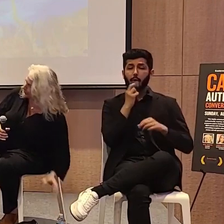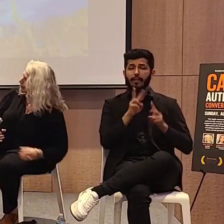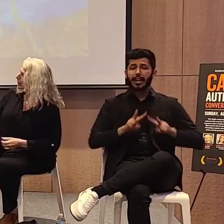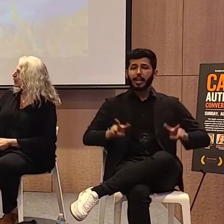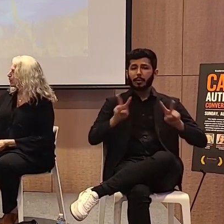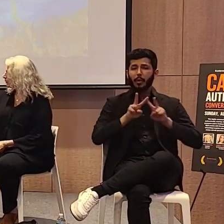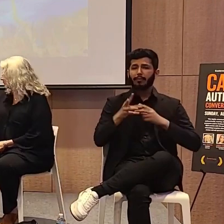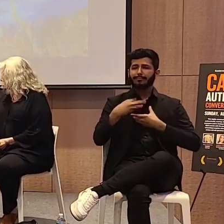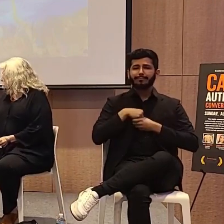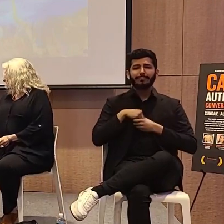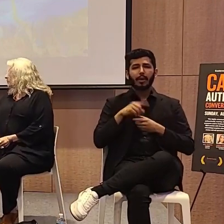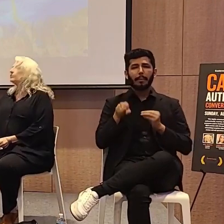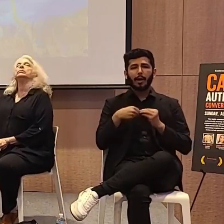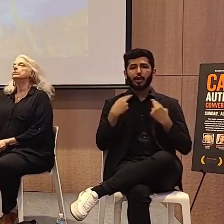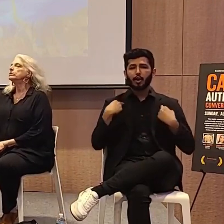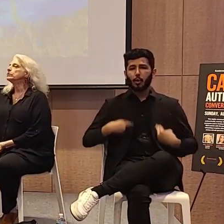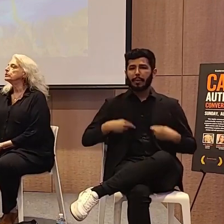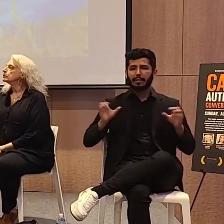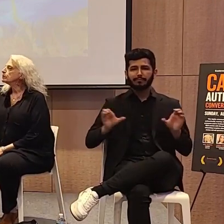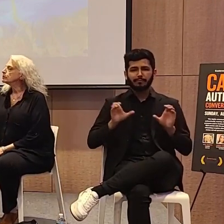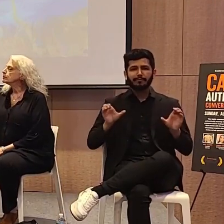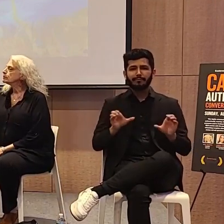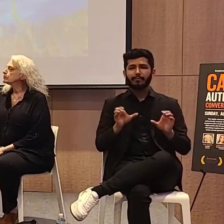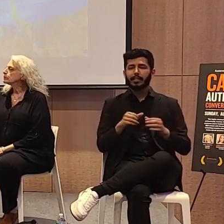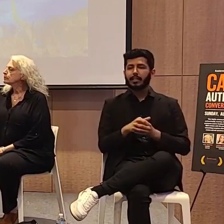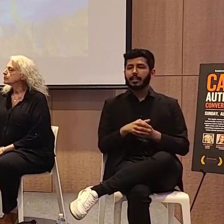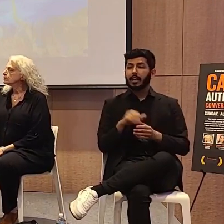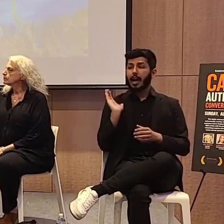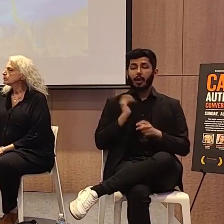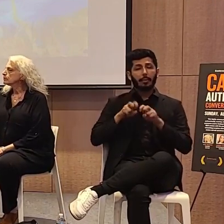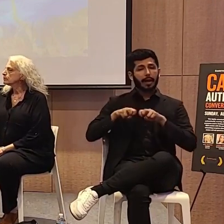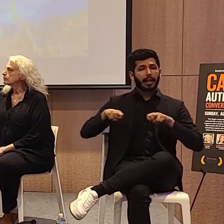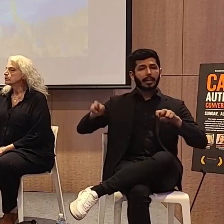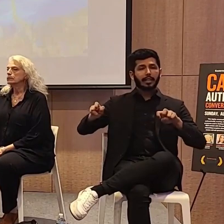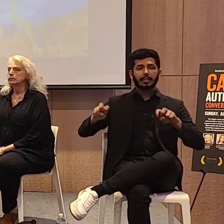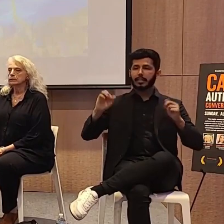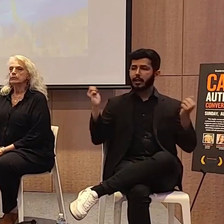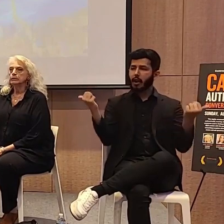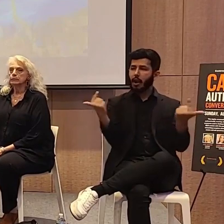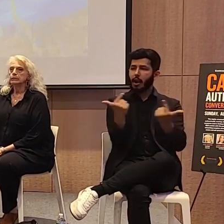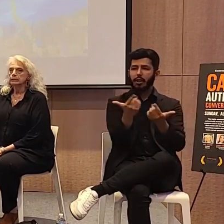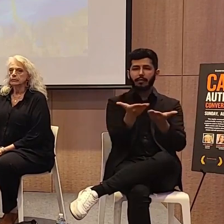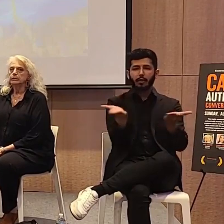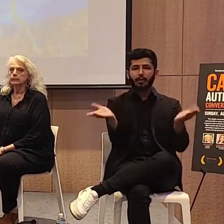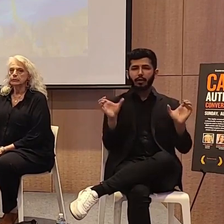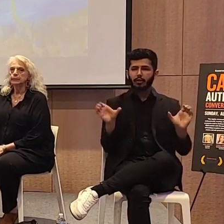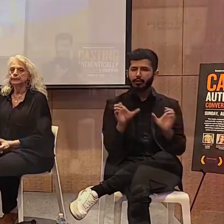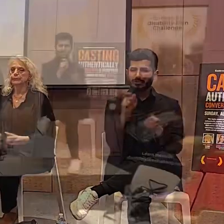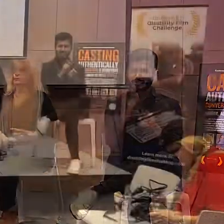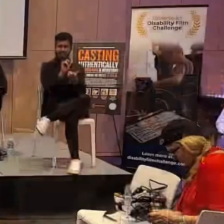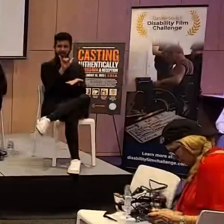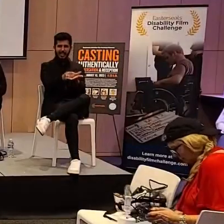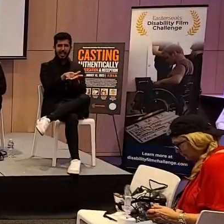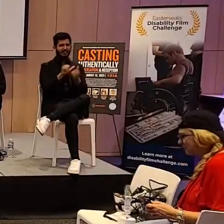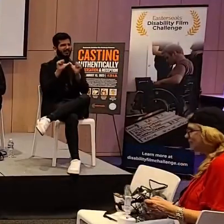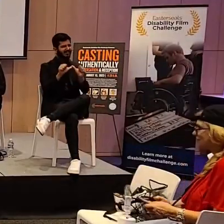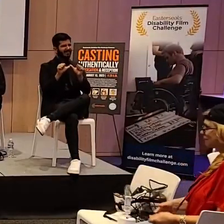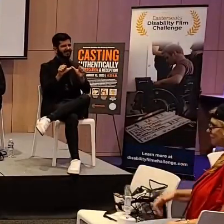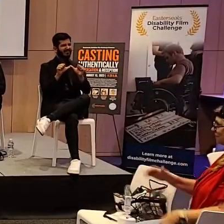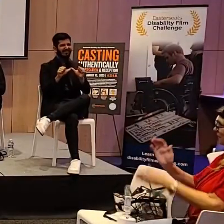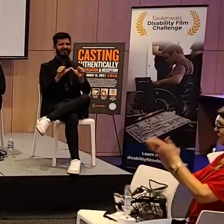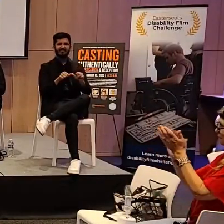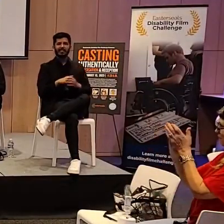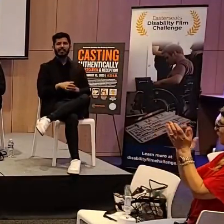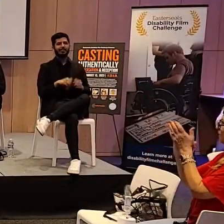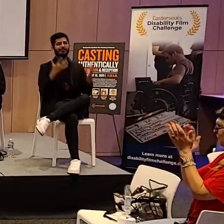human condition. Our panelists and all of you are doing exactly that. Keep it up. Thank you so much for coming